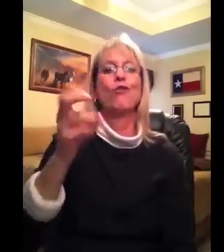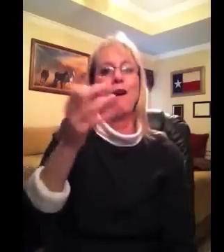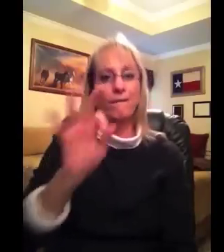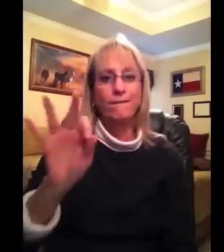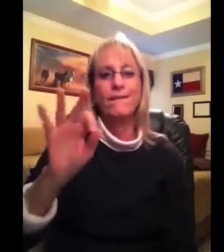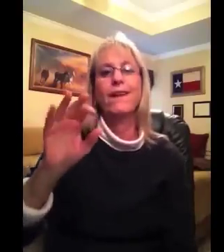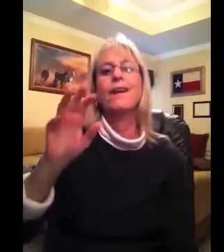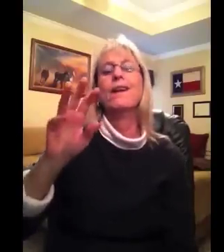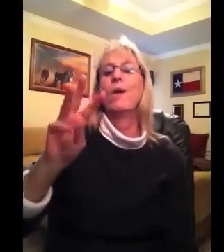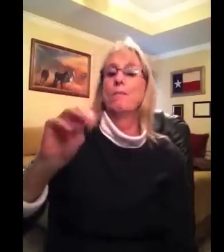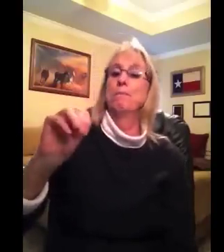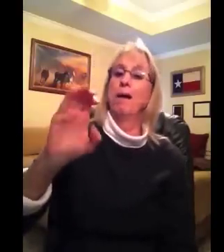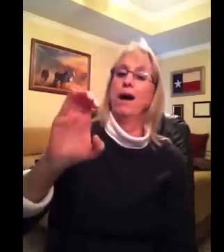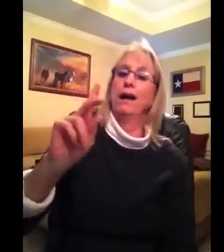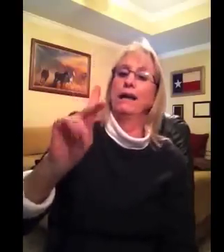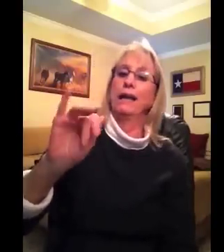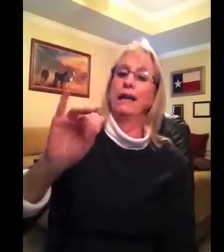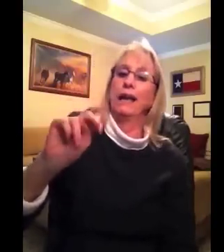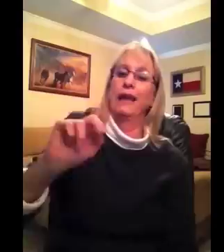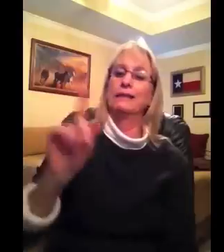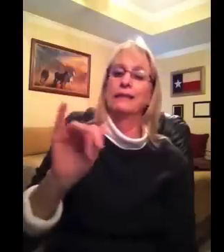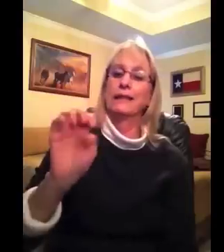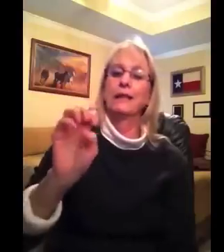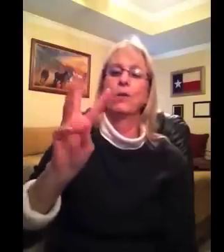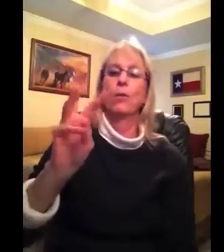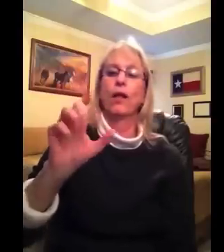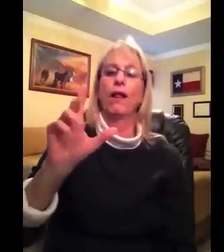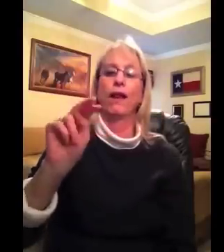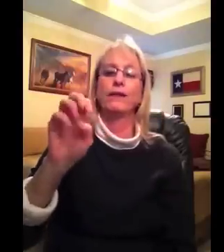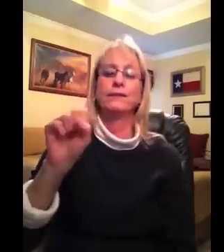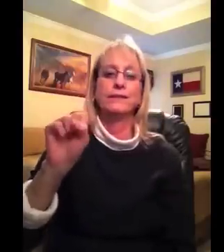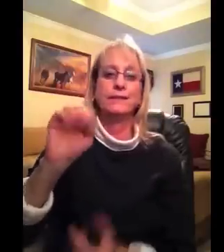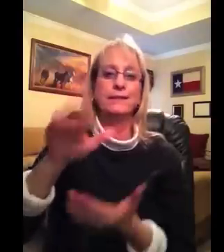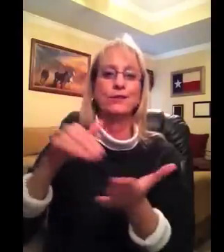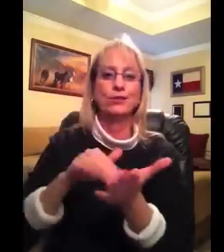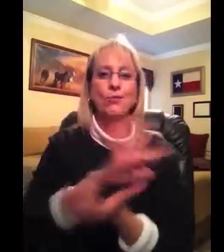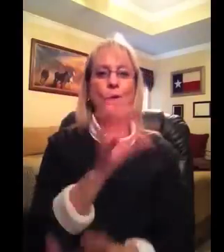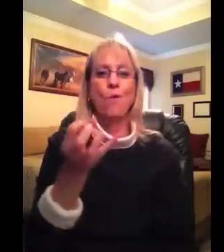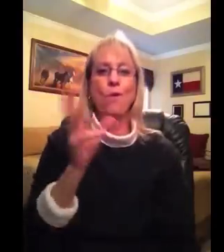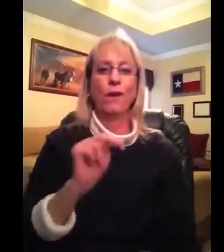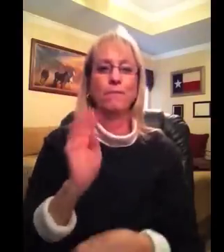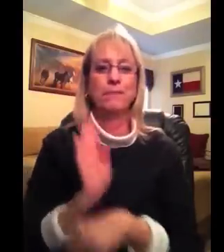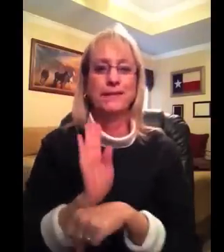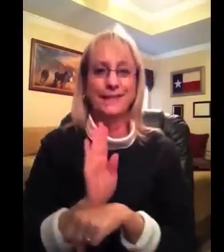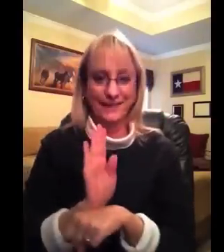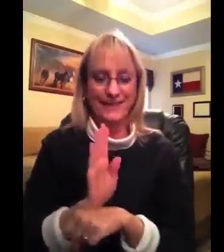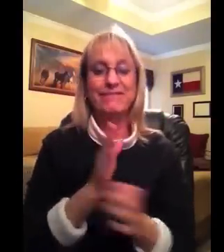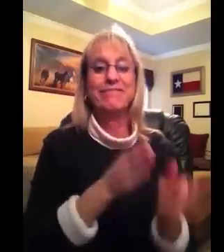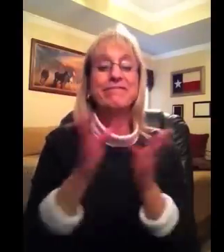a chiropractor who owns McKenzie Wellness Center.